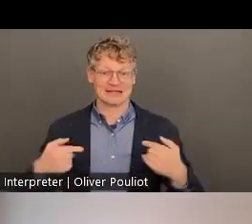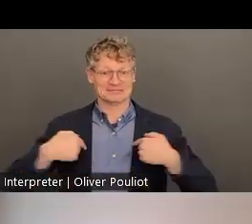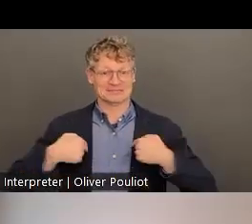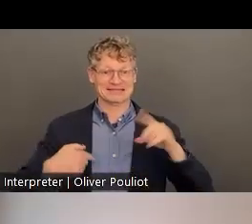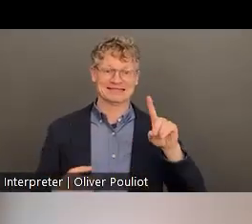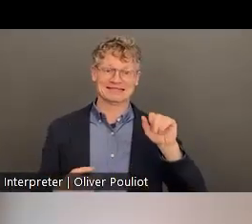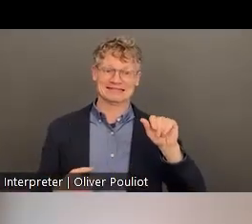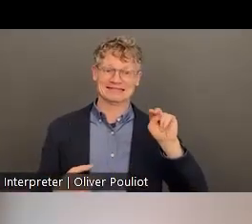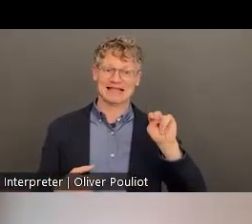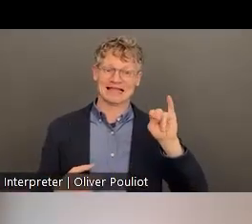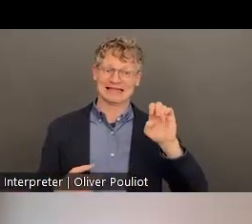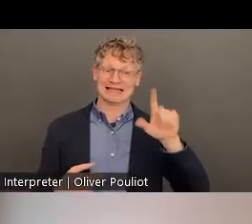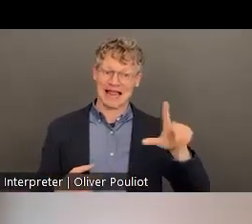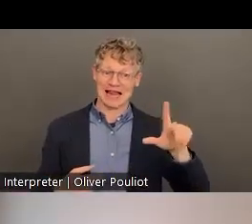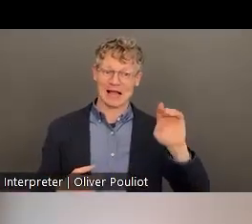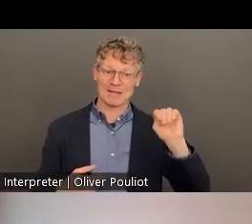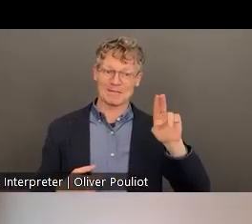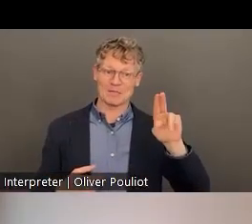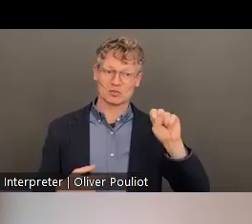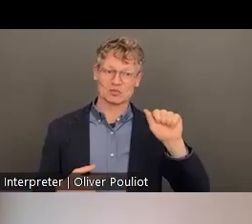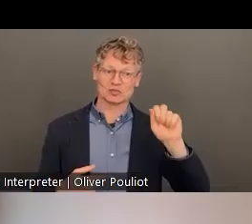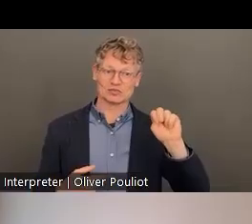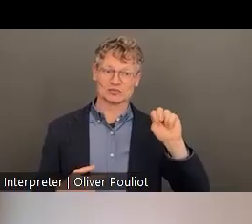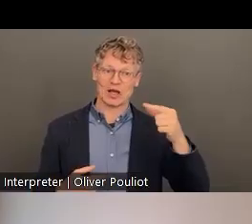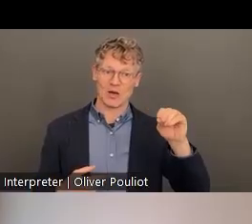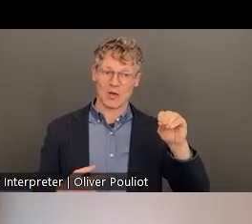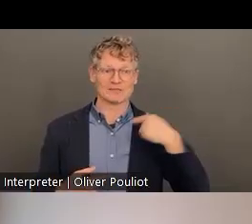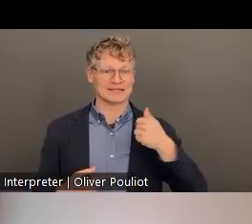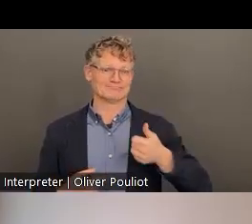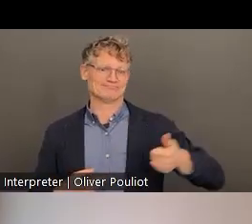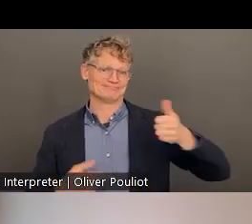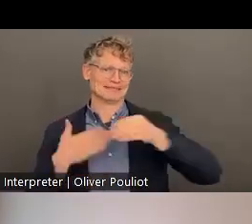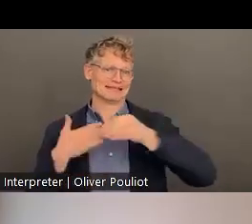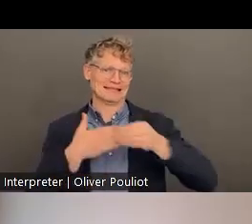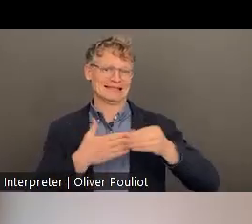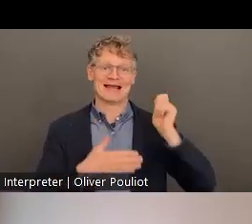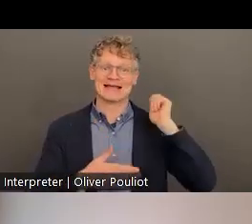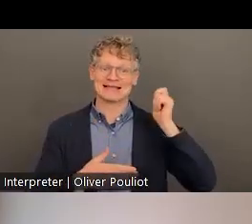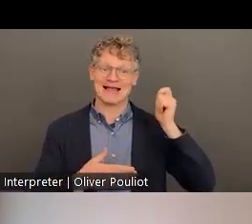Sense International Kenya. Thank you and goodbye for now. Bye-bye.